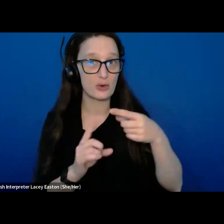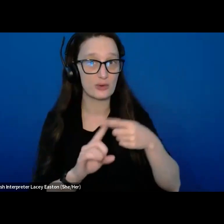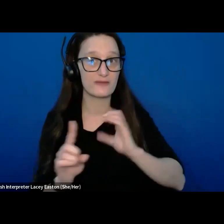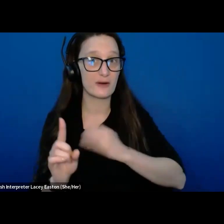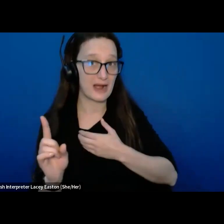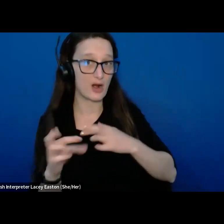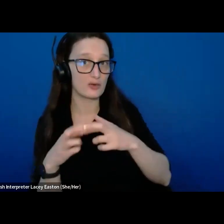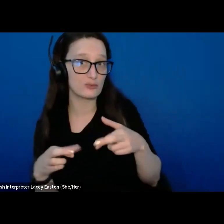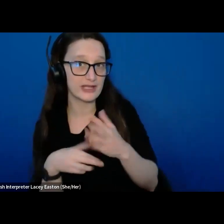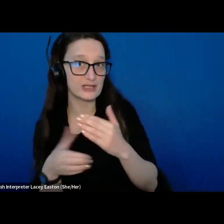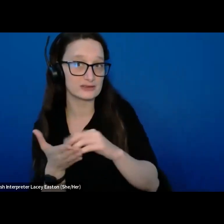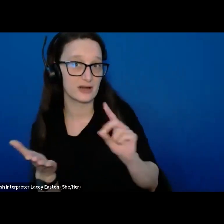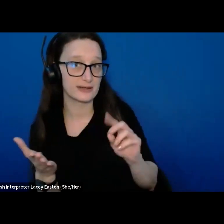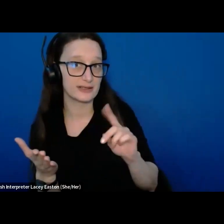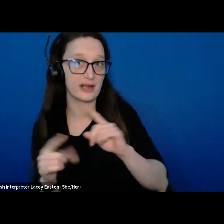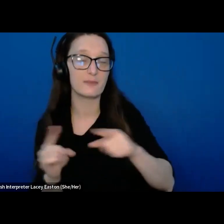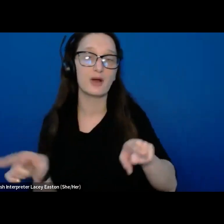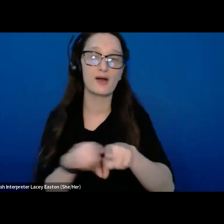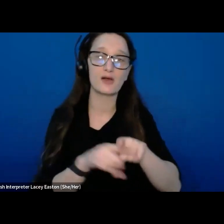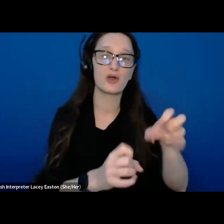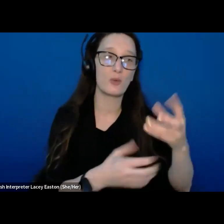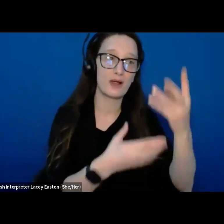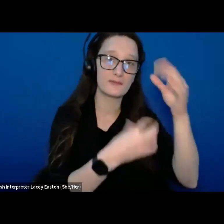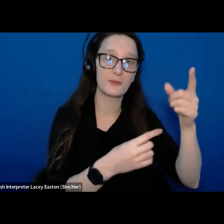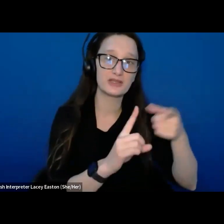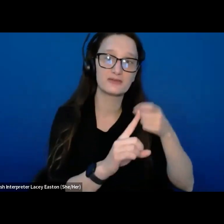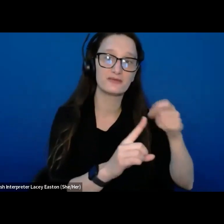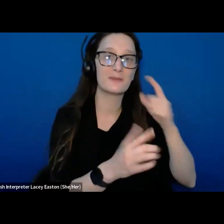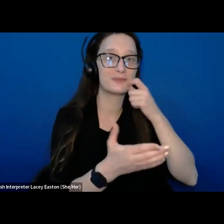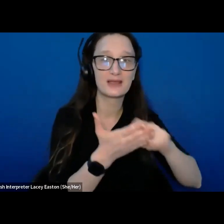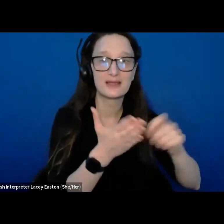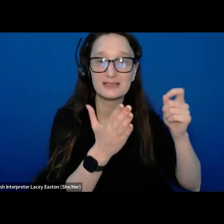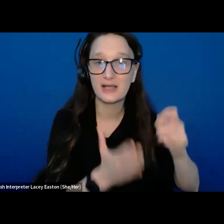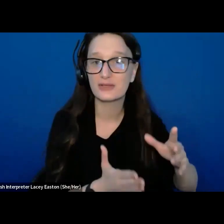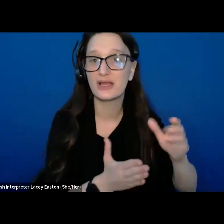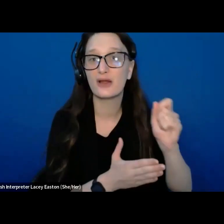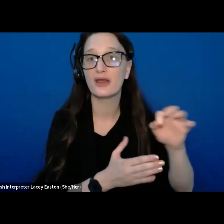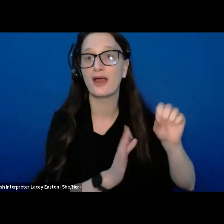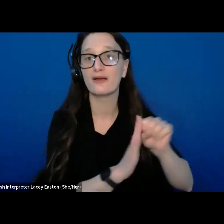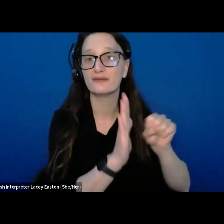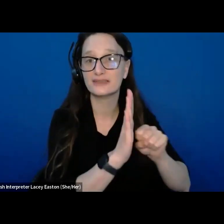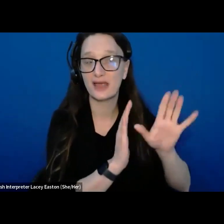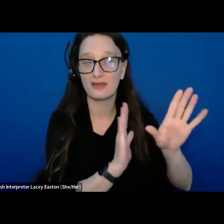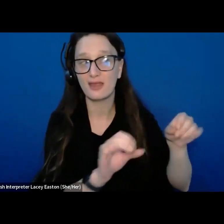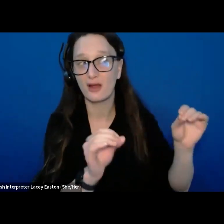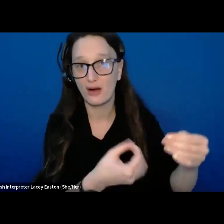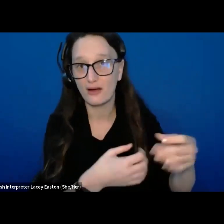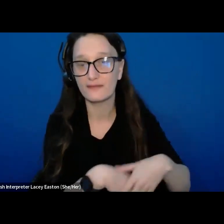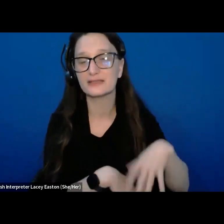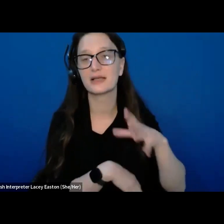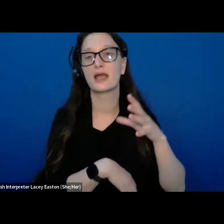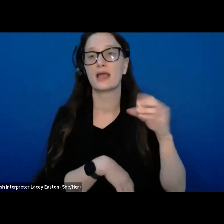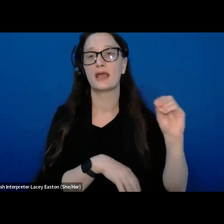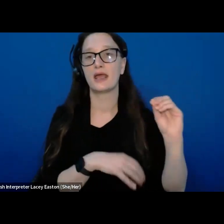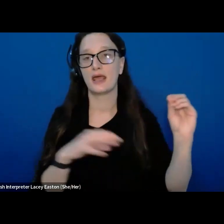regional centers, but they're also wanting to pull information from the Secretary of State's office and draw that all